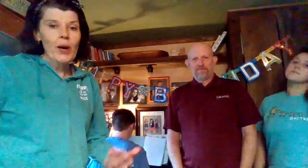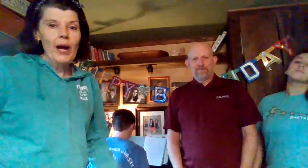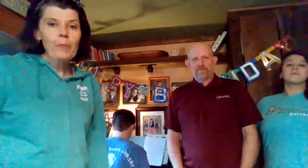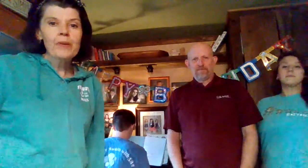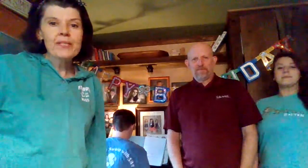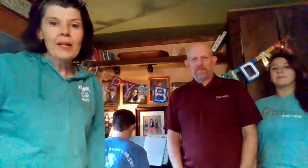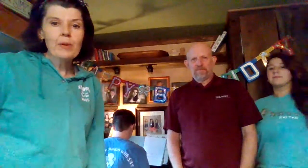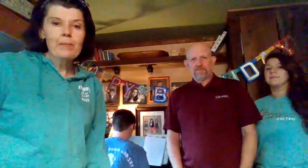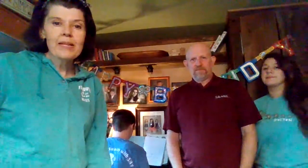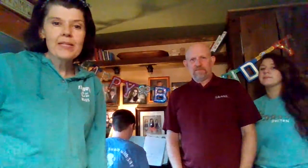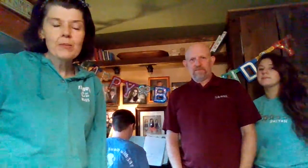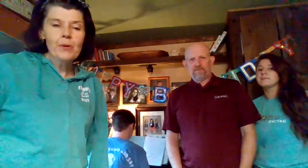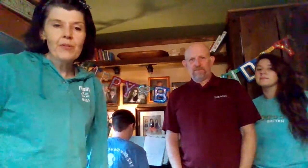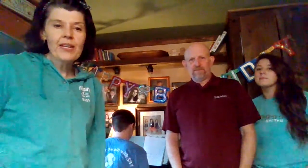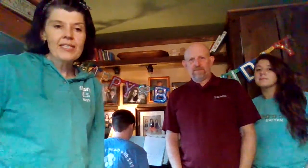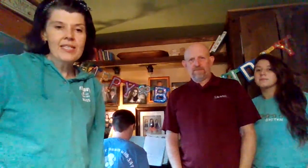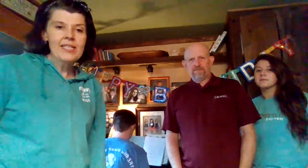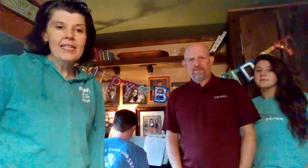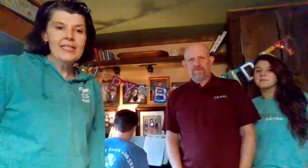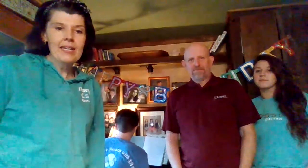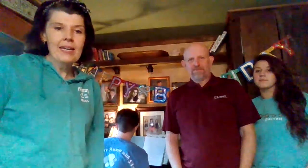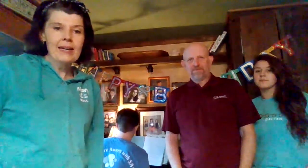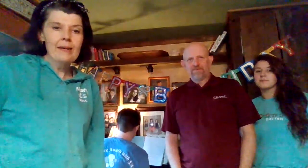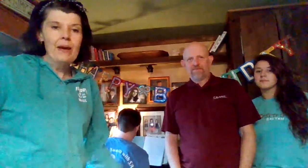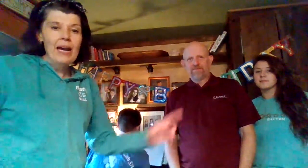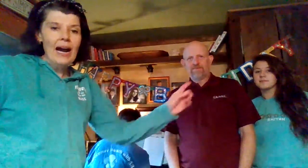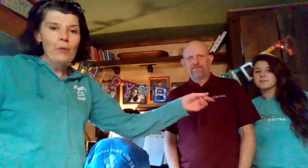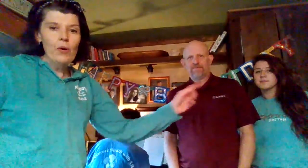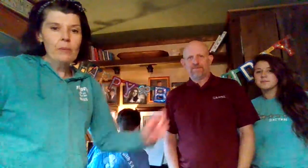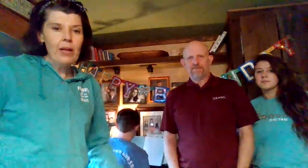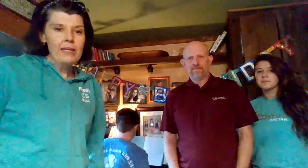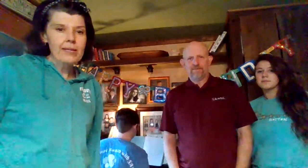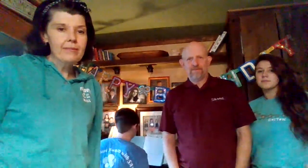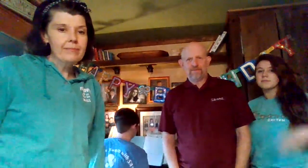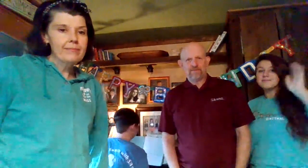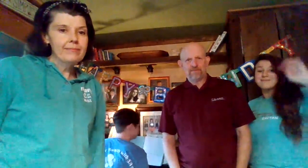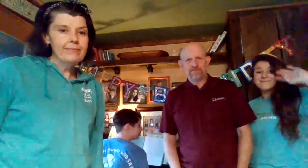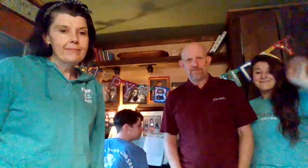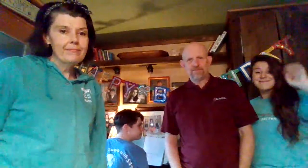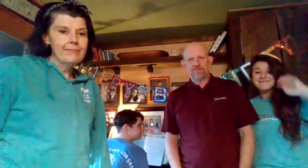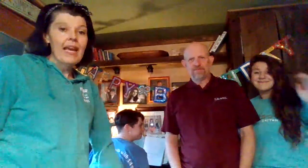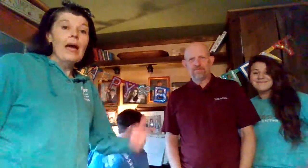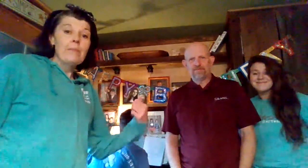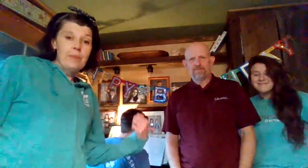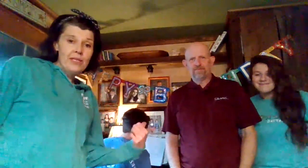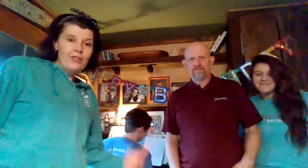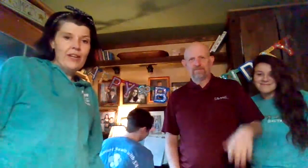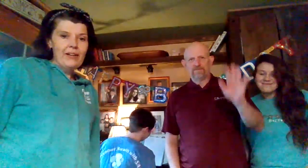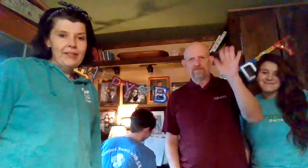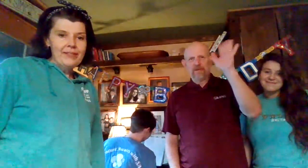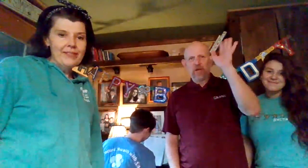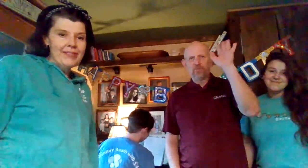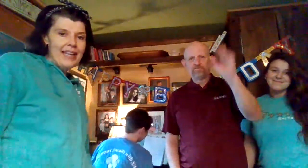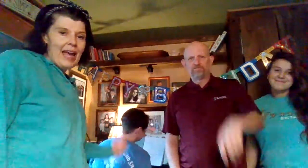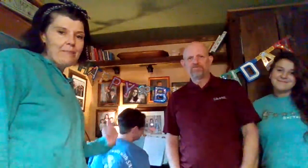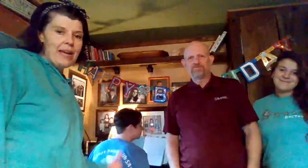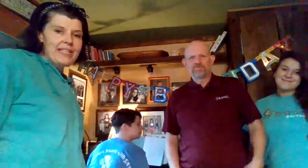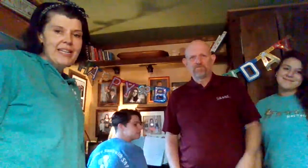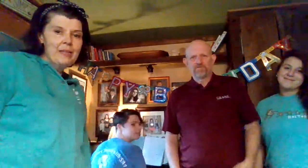help celebrate Mason's birthday to sing to him. I woke up Liza, Mr. Vail, hello, and Maddie's at the